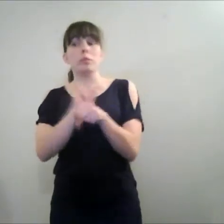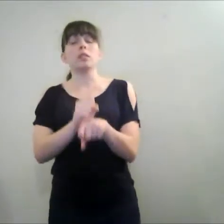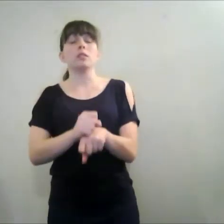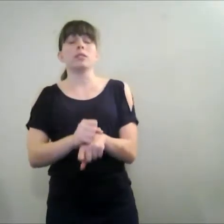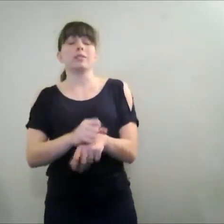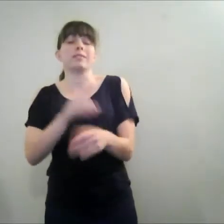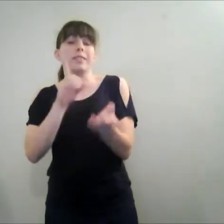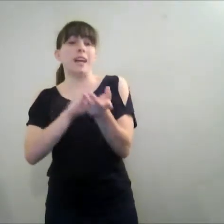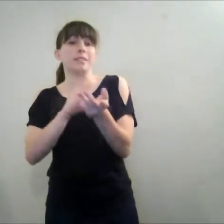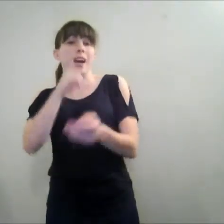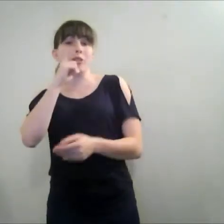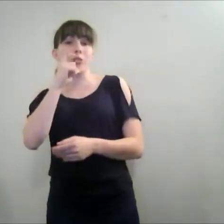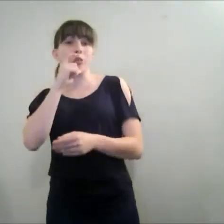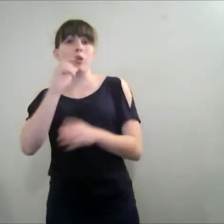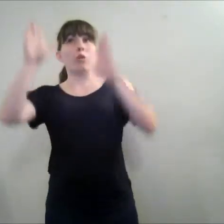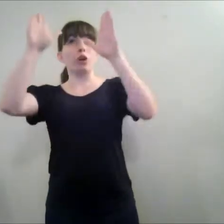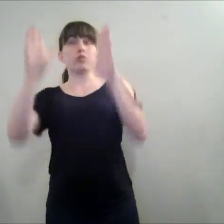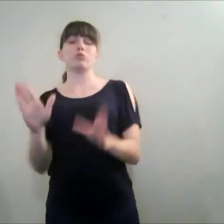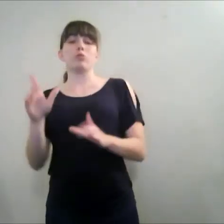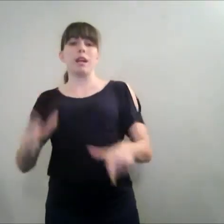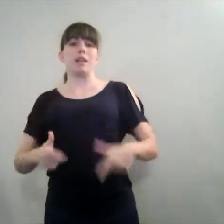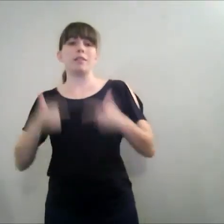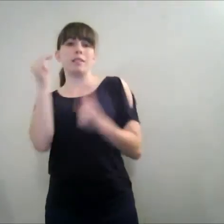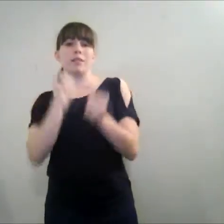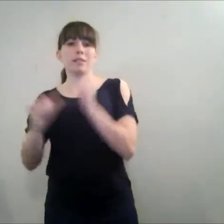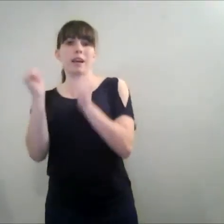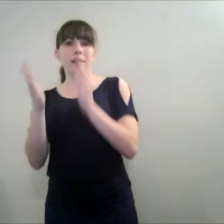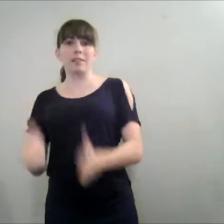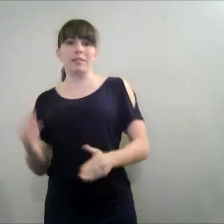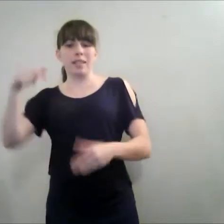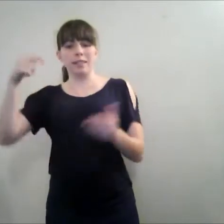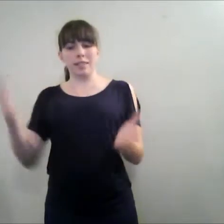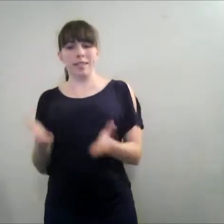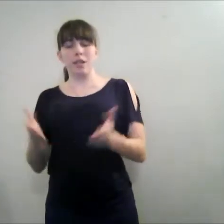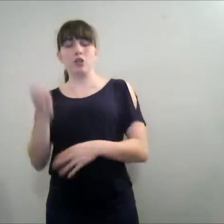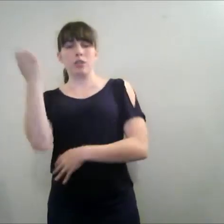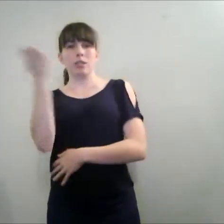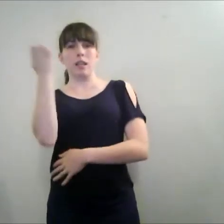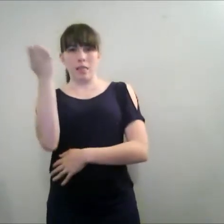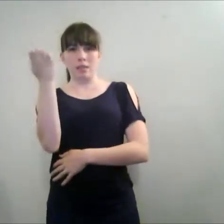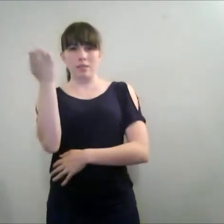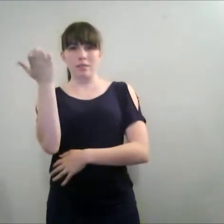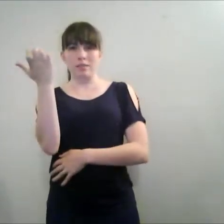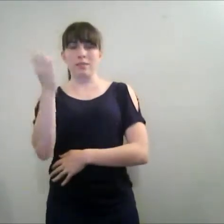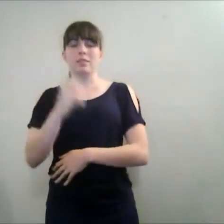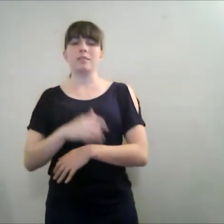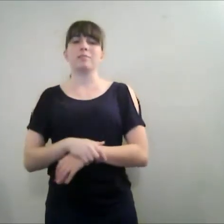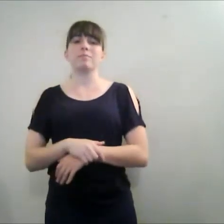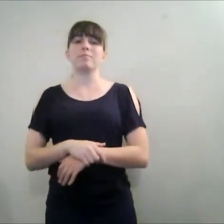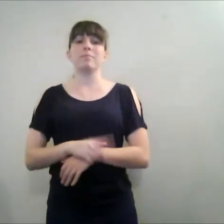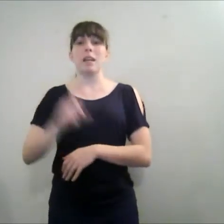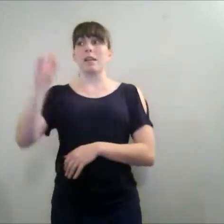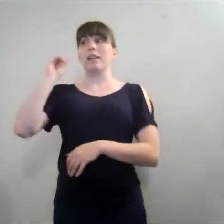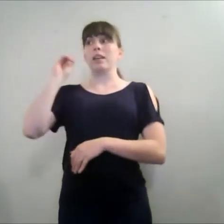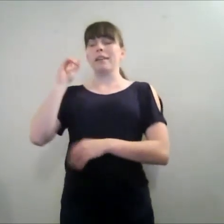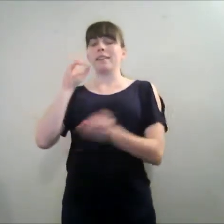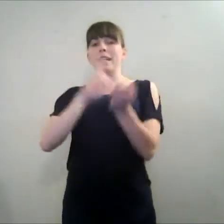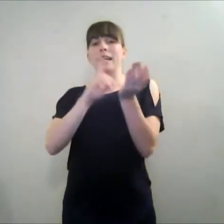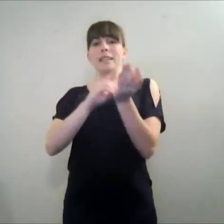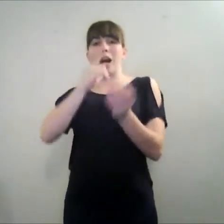and a beacon of truth and enlightenment to all of us. And this is Doctor Who with his psychic paper, right? Come on, you guys must have seen Doctor